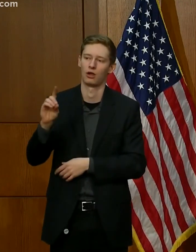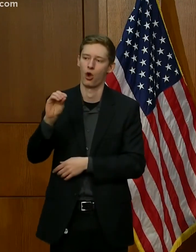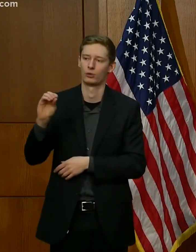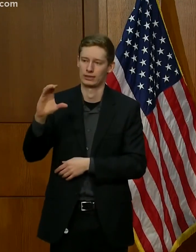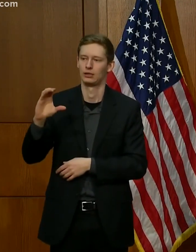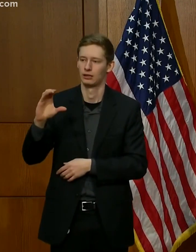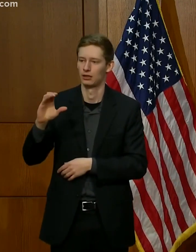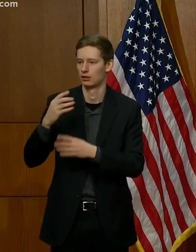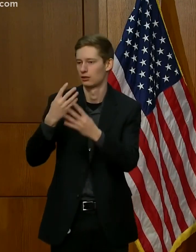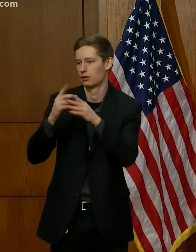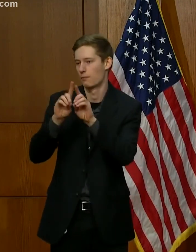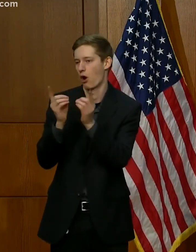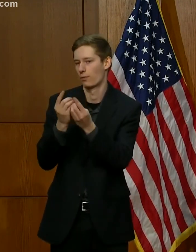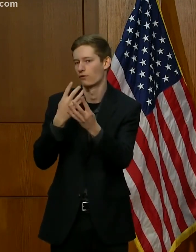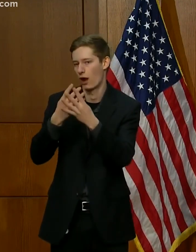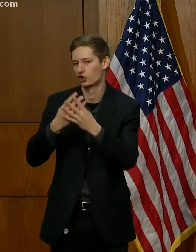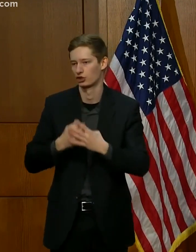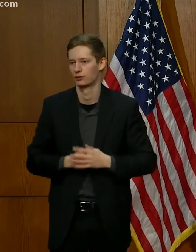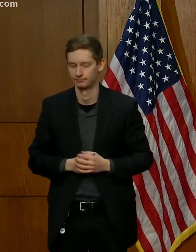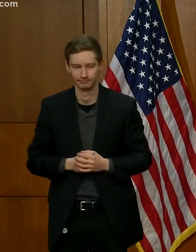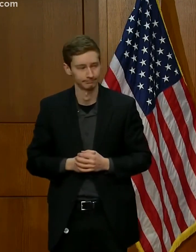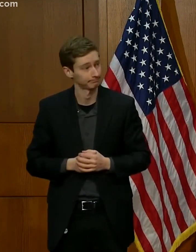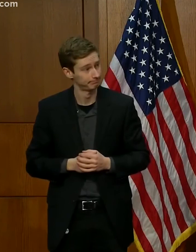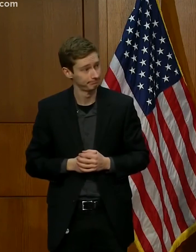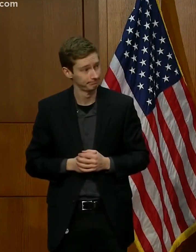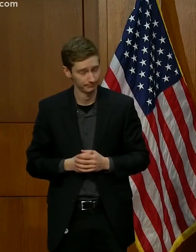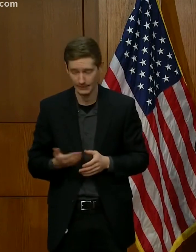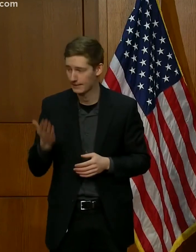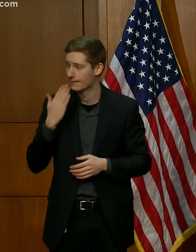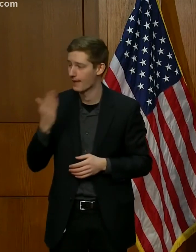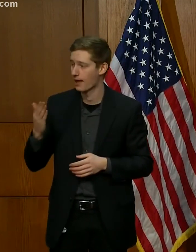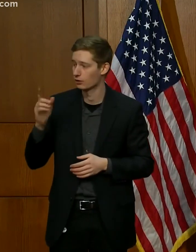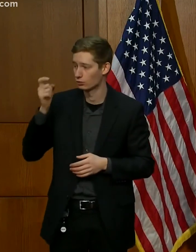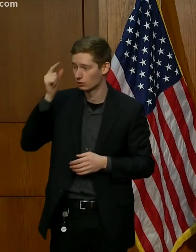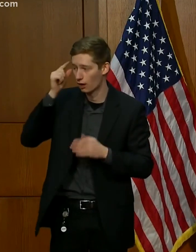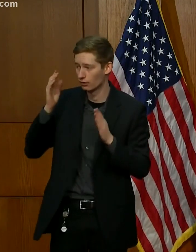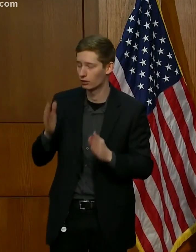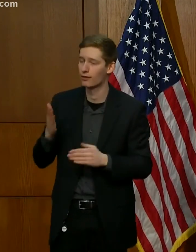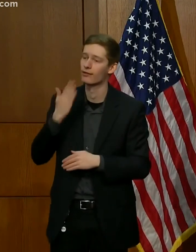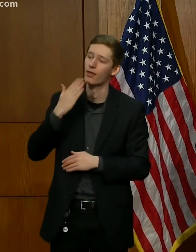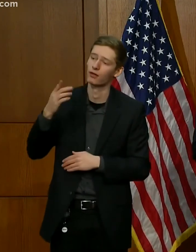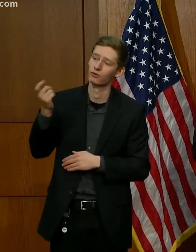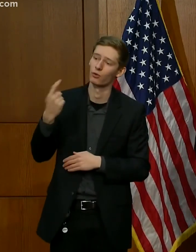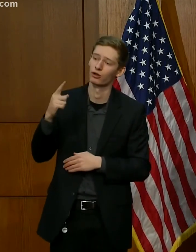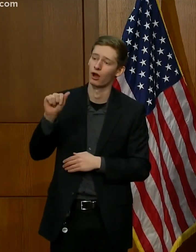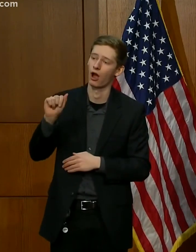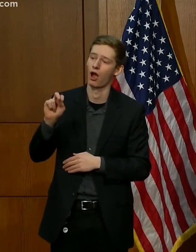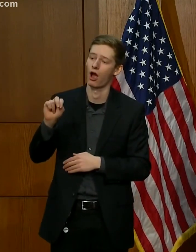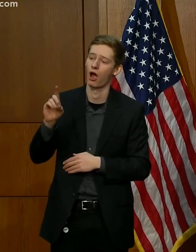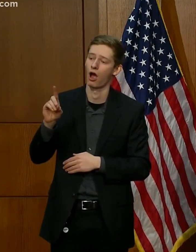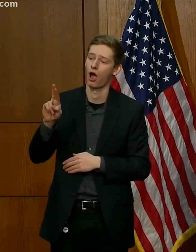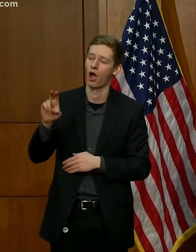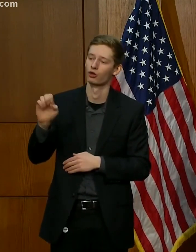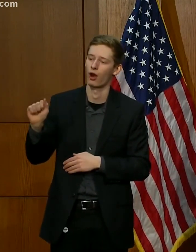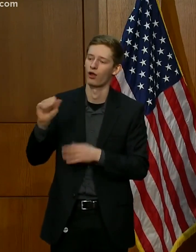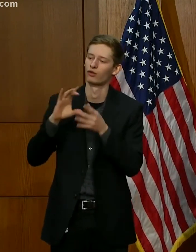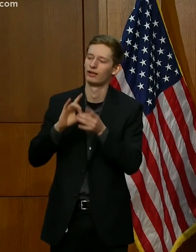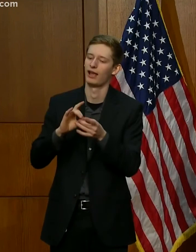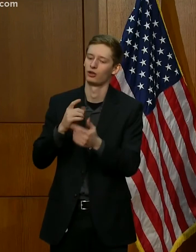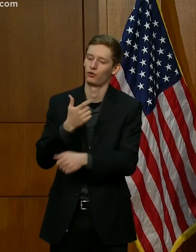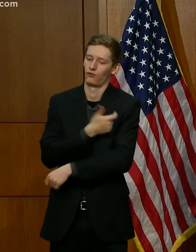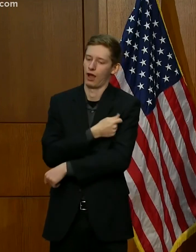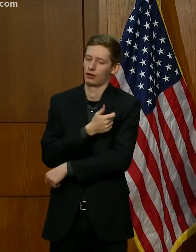Corrections. Brian, thank you. Thank you, Governor. Thank you for the question, Andre. Has to do with vaccination